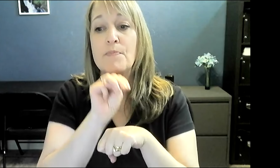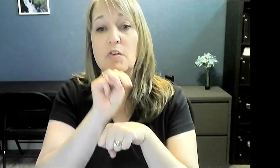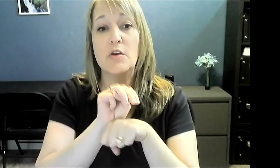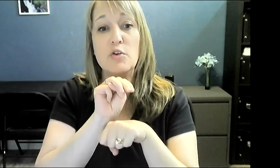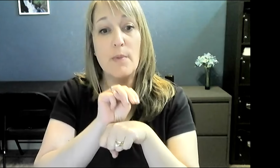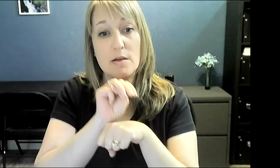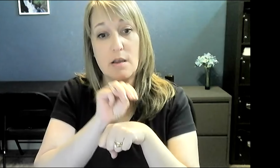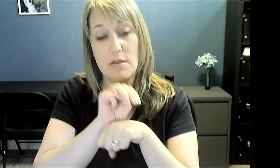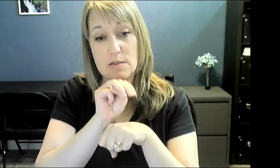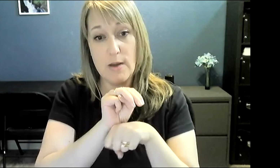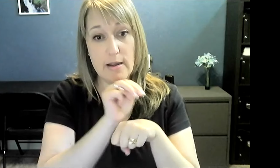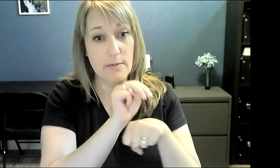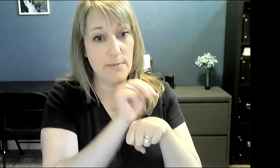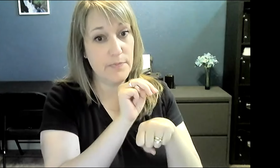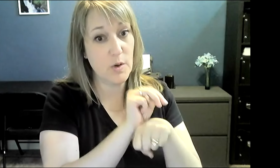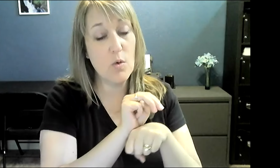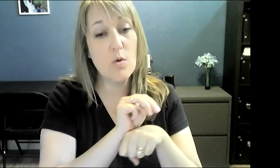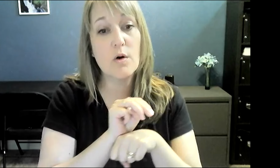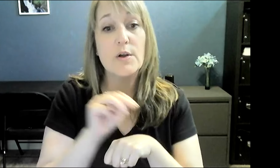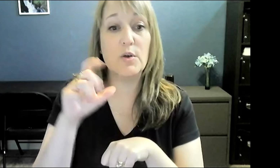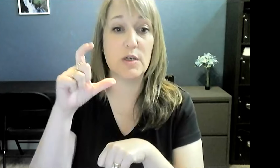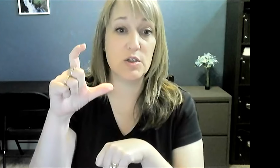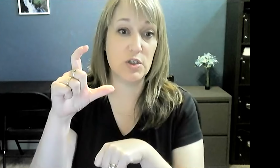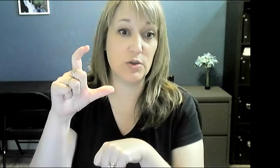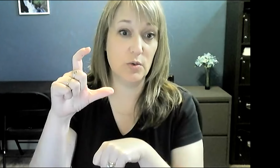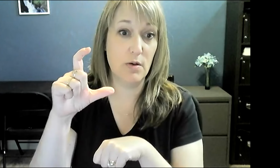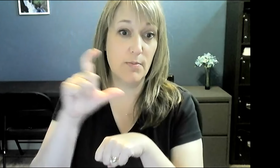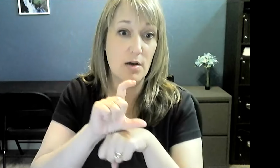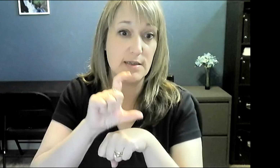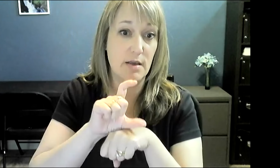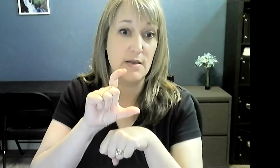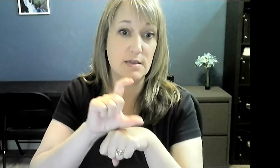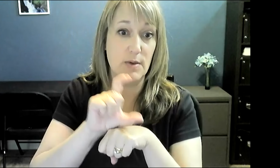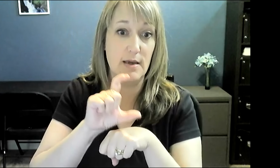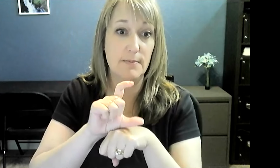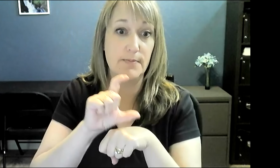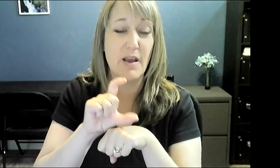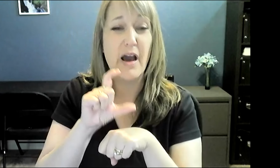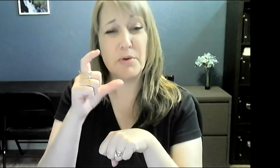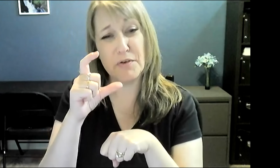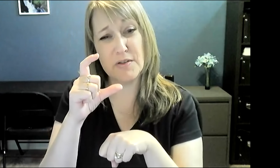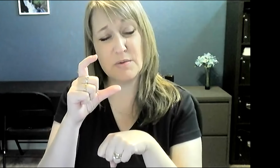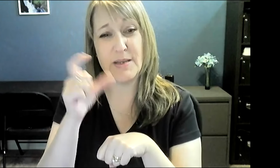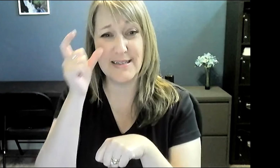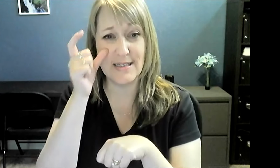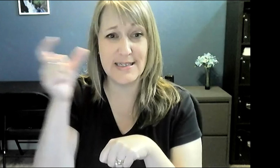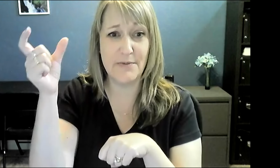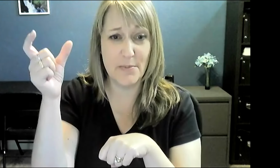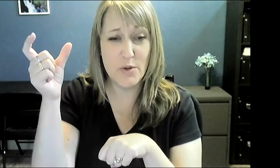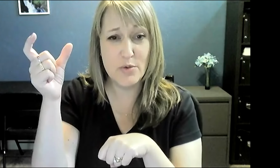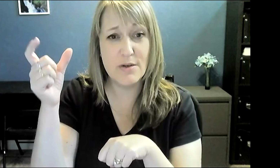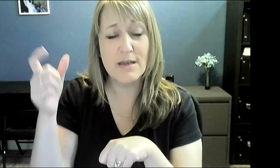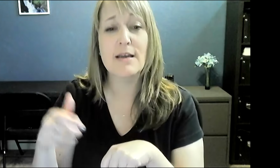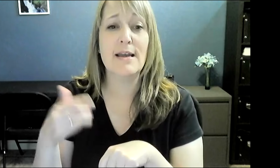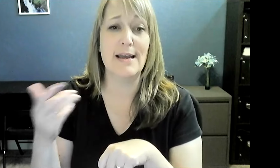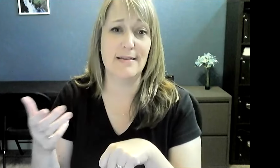So you can do mosque this way, or you can do mosque this way. I prefer this one because that's the sign for moon, and